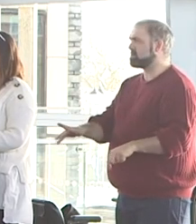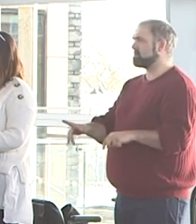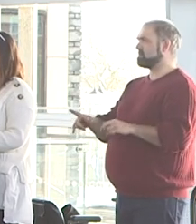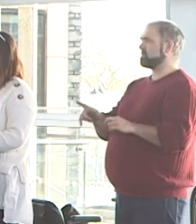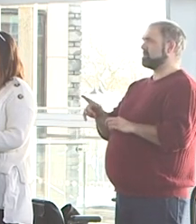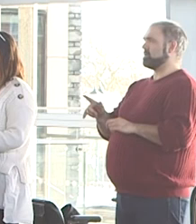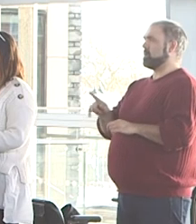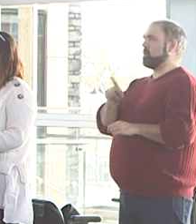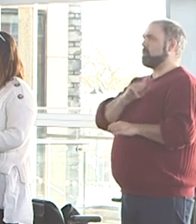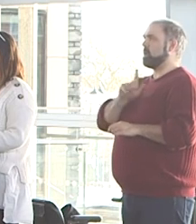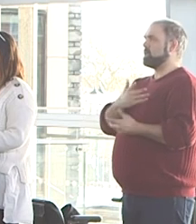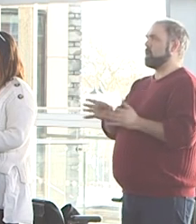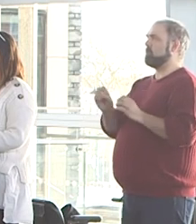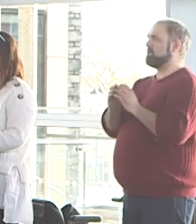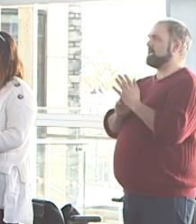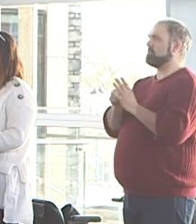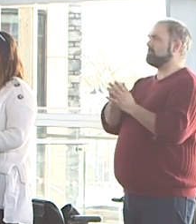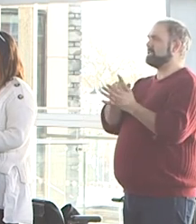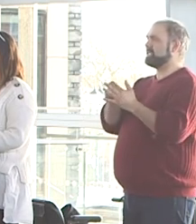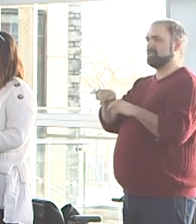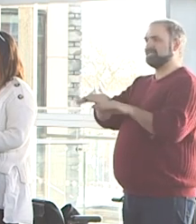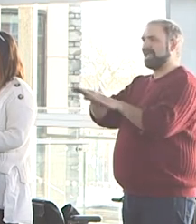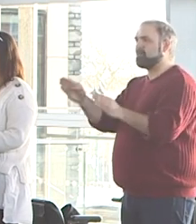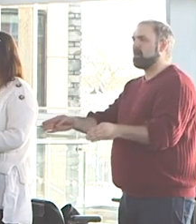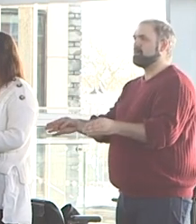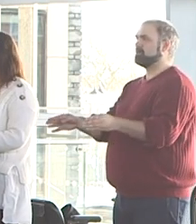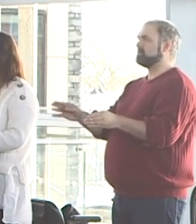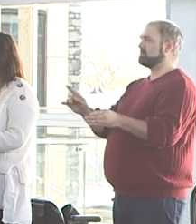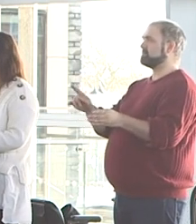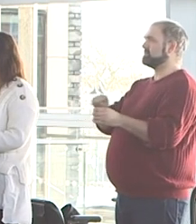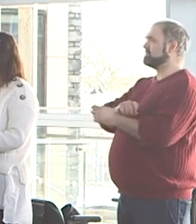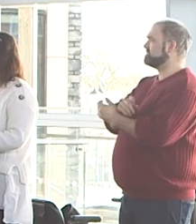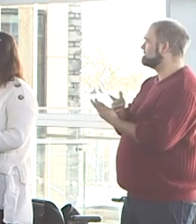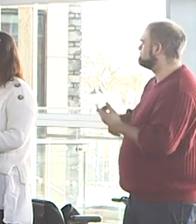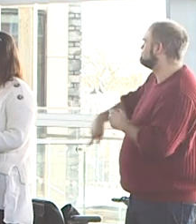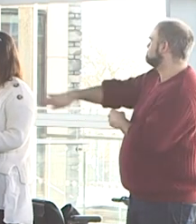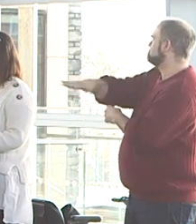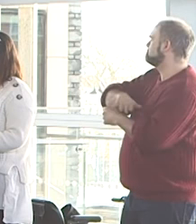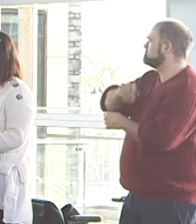why there is no BME in this table. And no matter what is this table around, is it like,